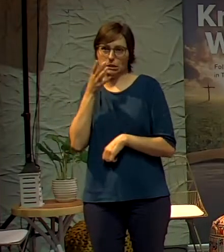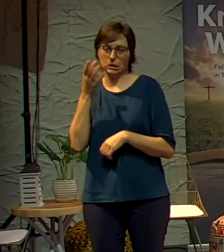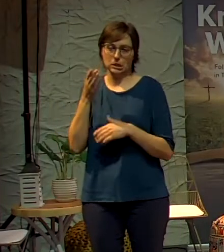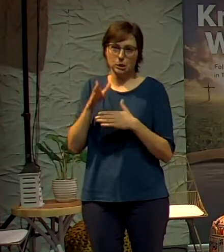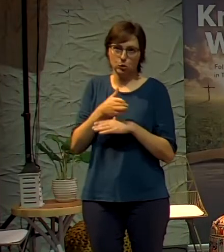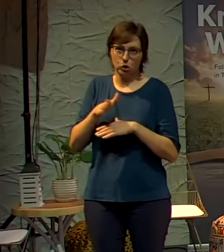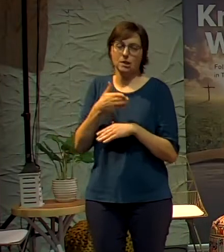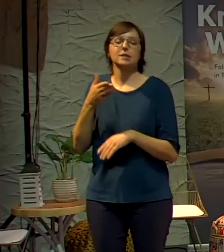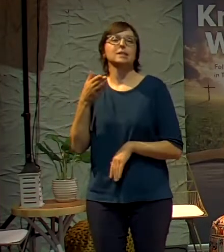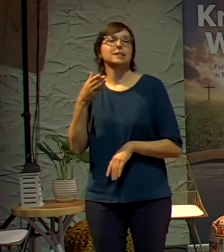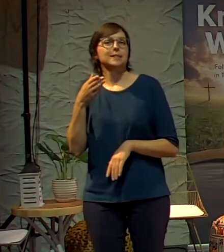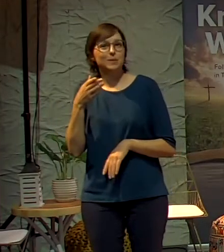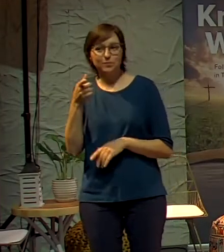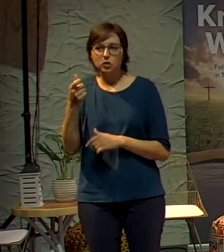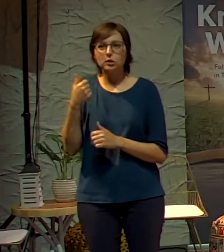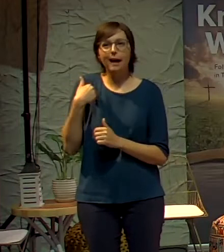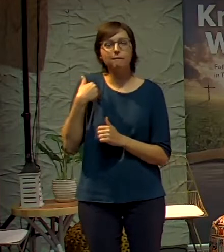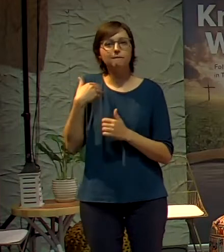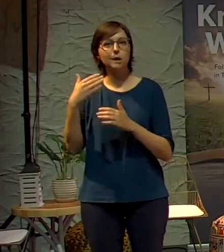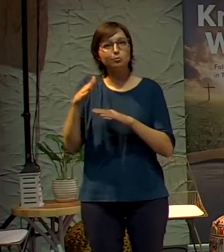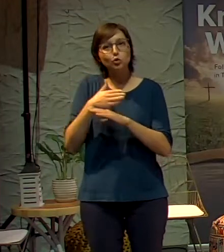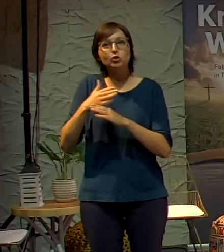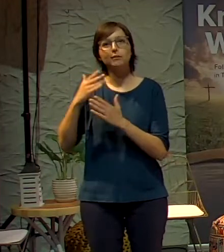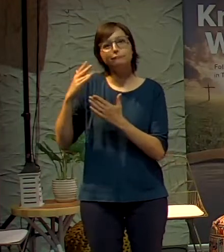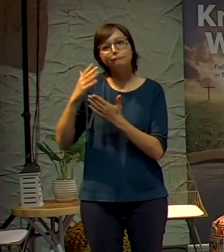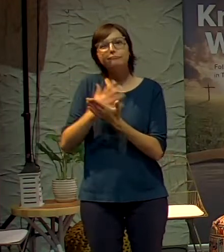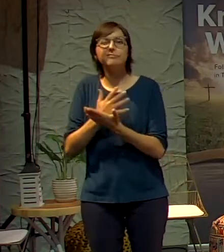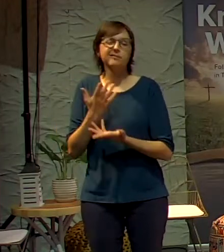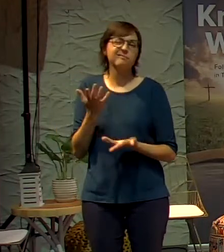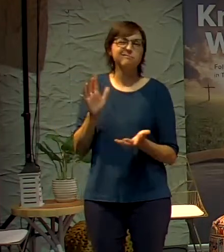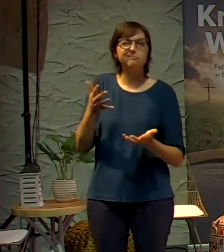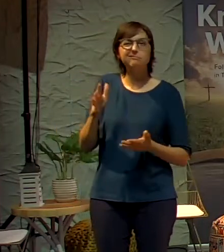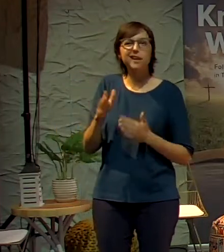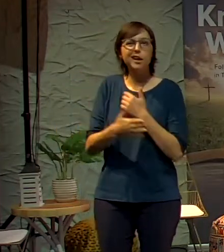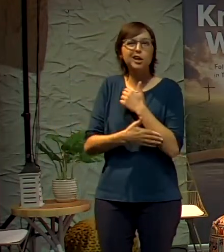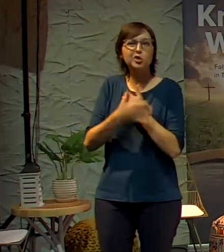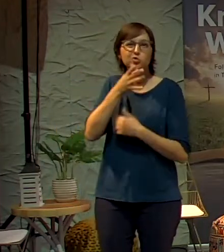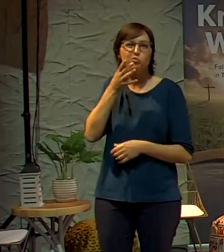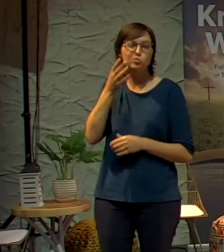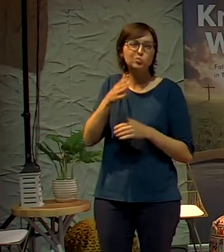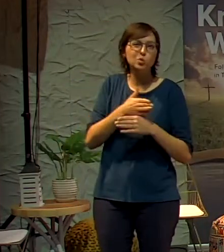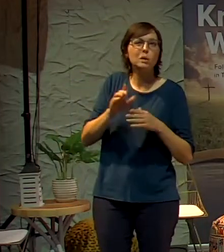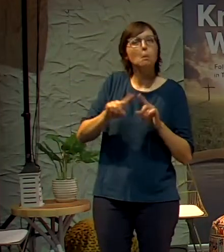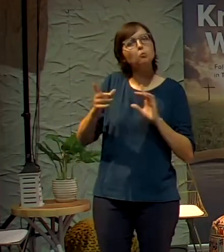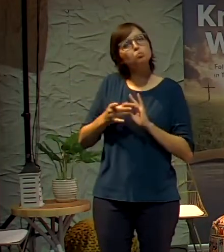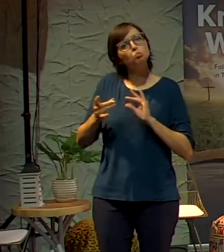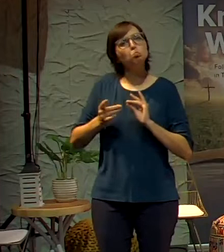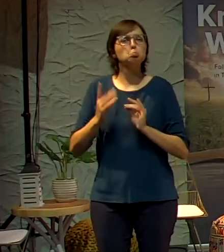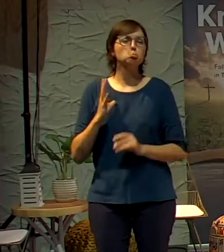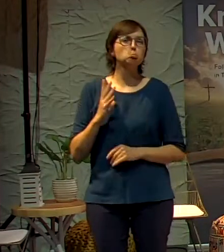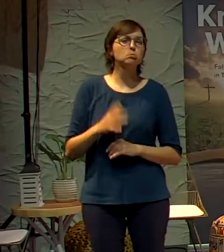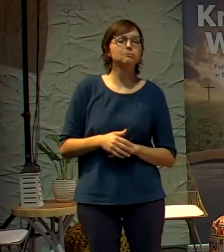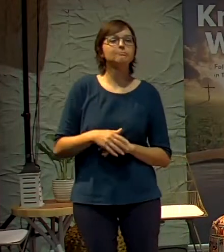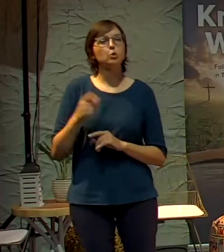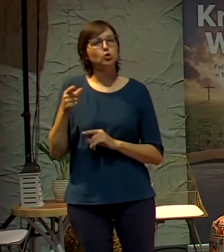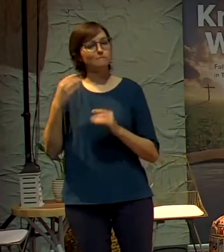So she has a playlist, and she plays me all these songs. And I'm not a country person necessarily, but I really like the storytelling. So she enlightens